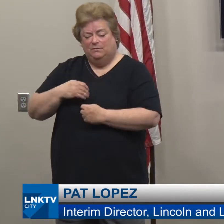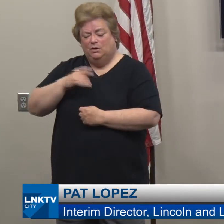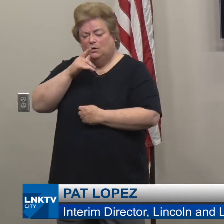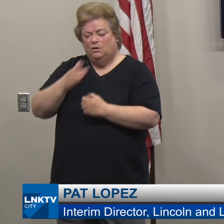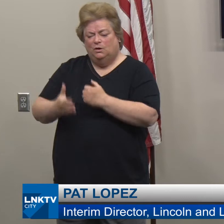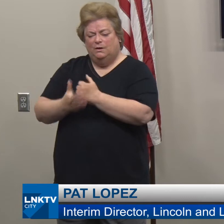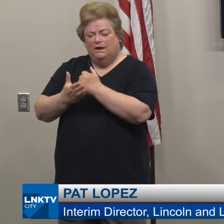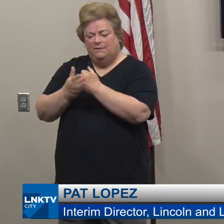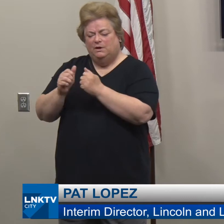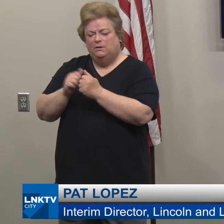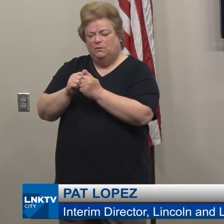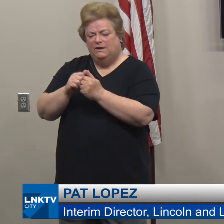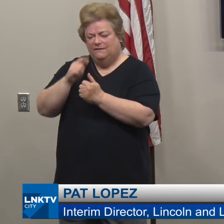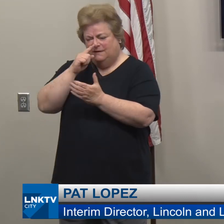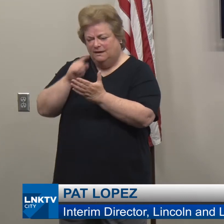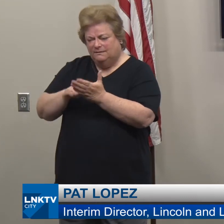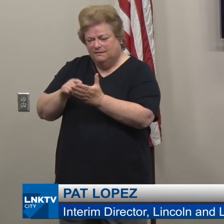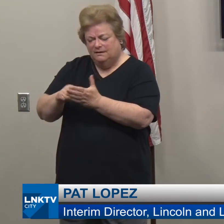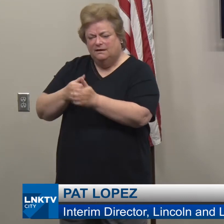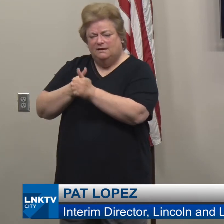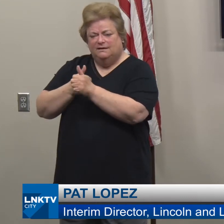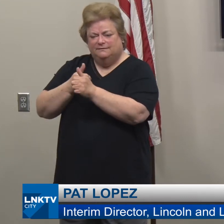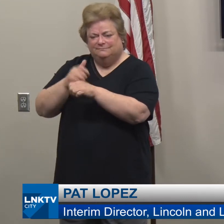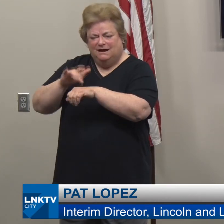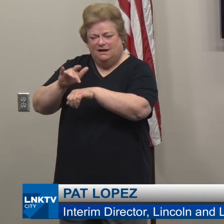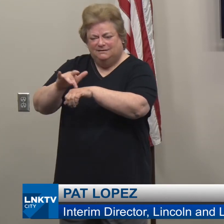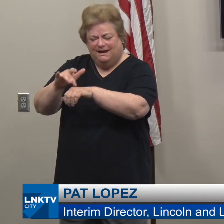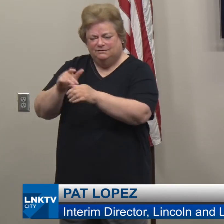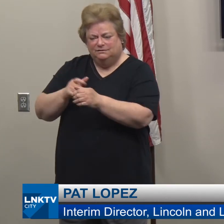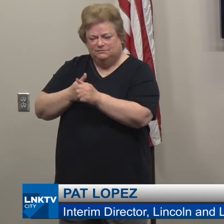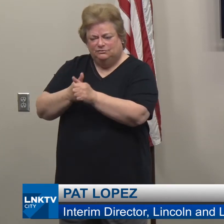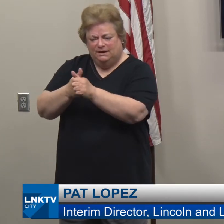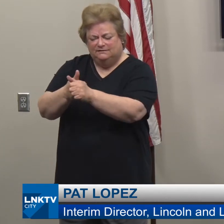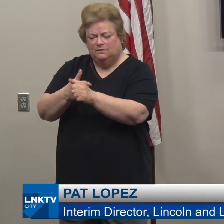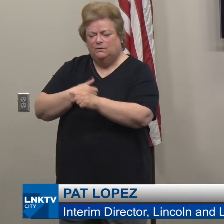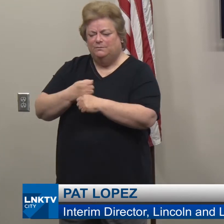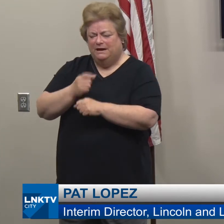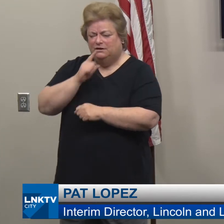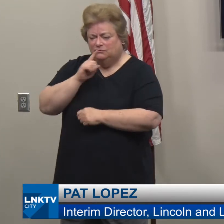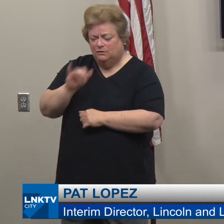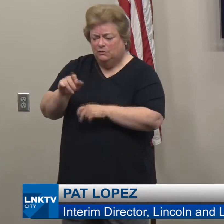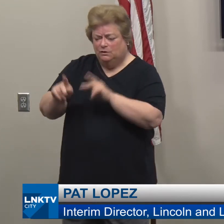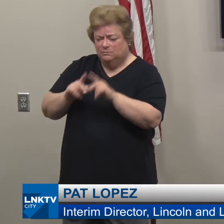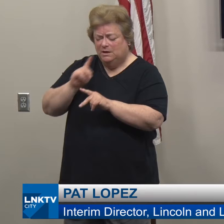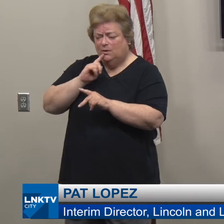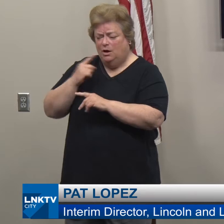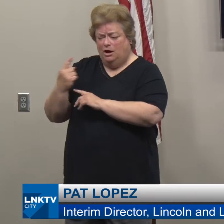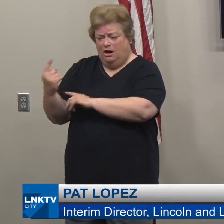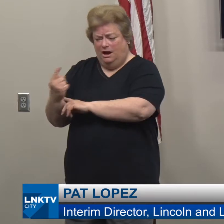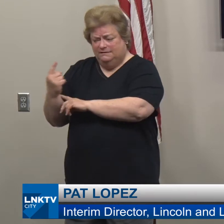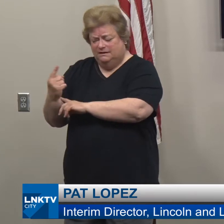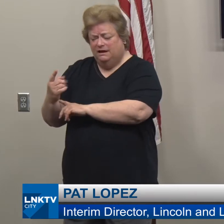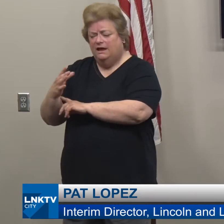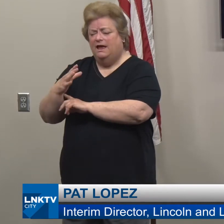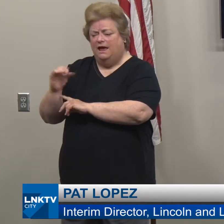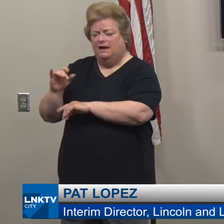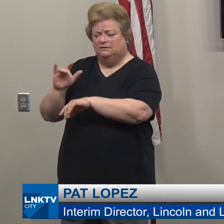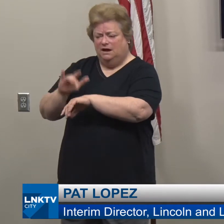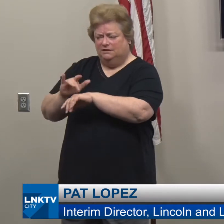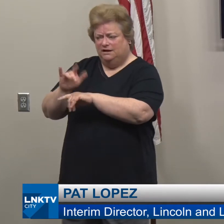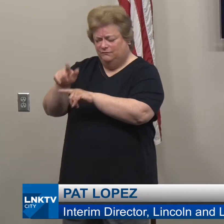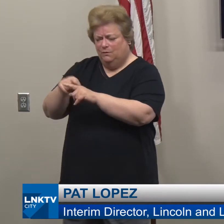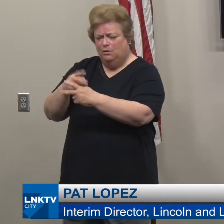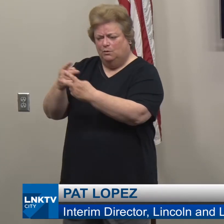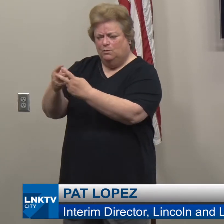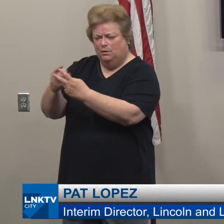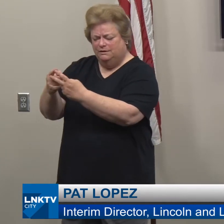the contact tracing. We are ensuring these people are isolating and close contacts are quarantined. There's